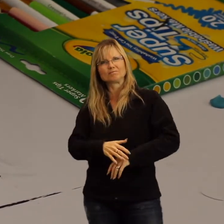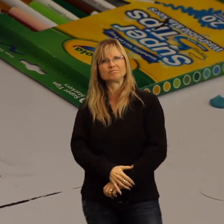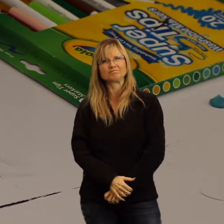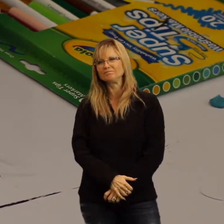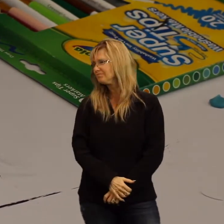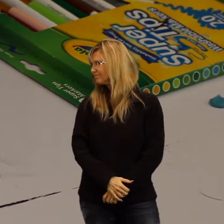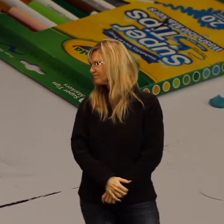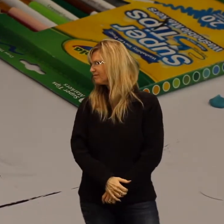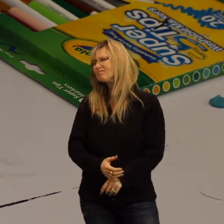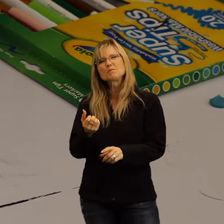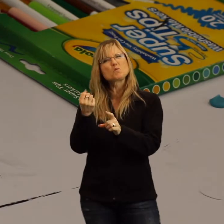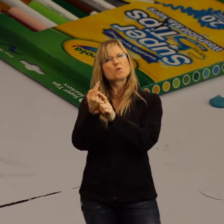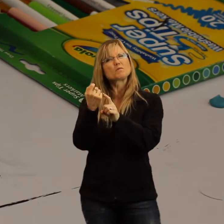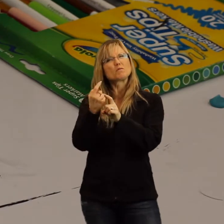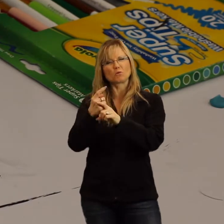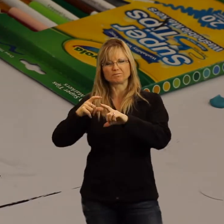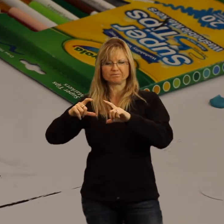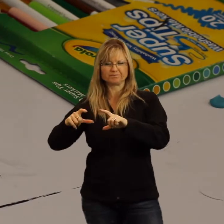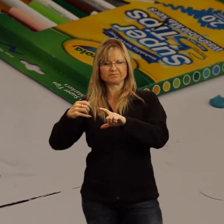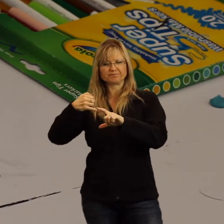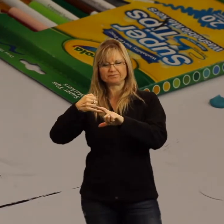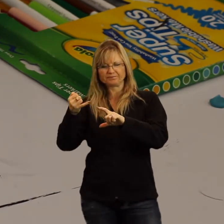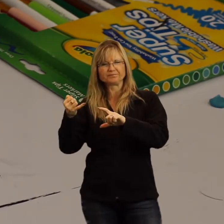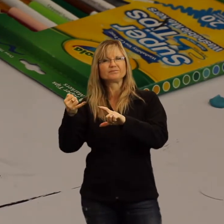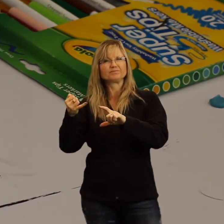Maybe one more.